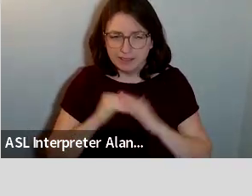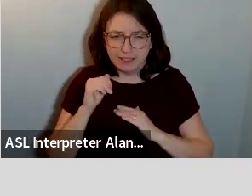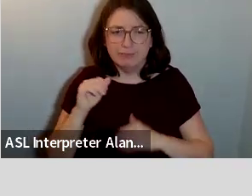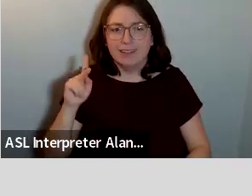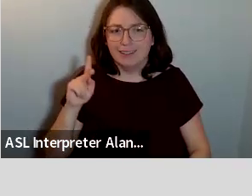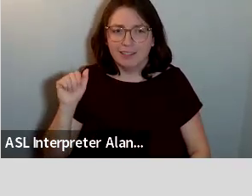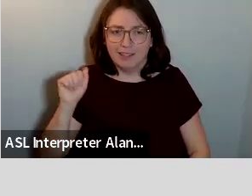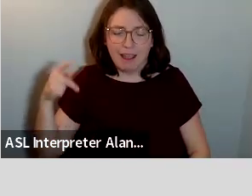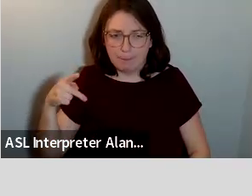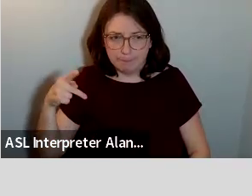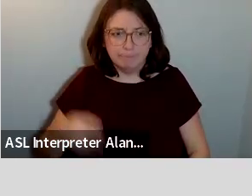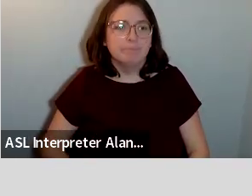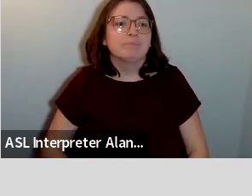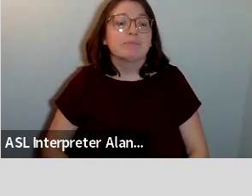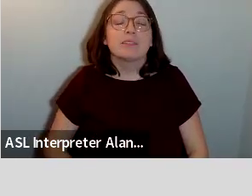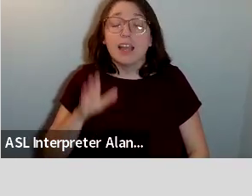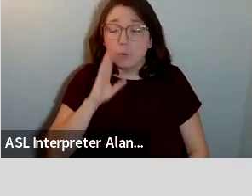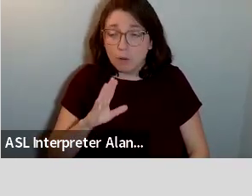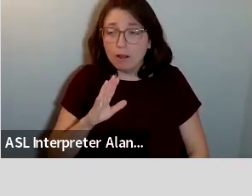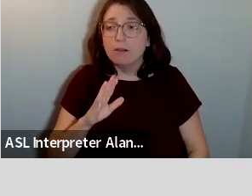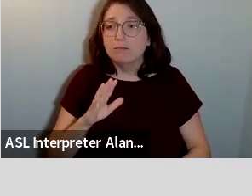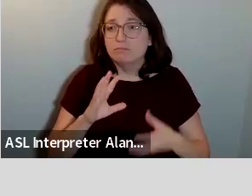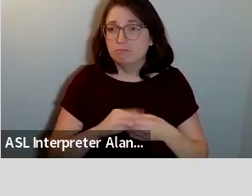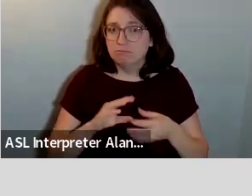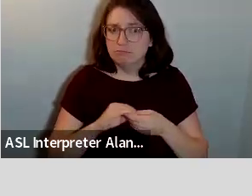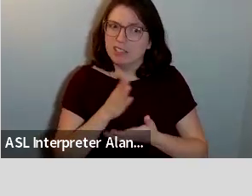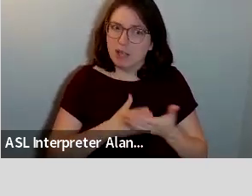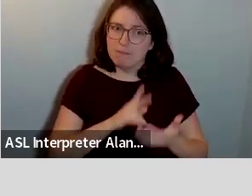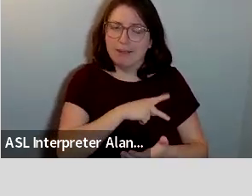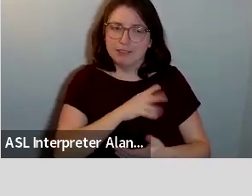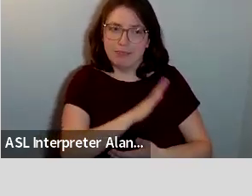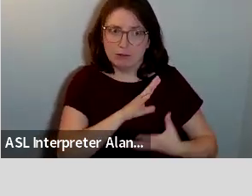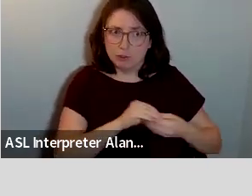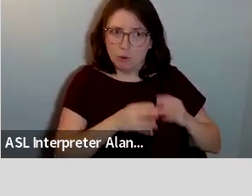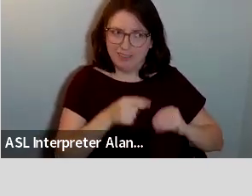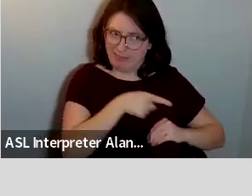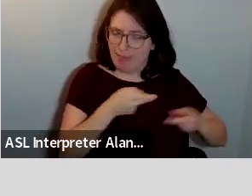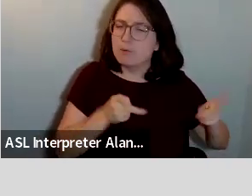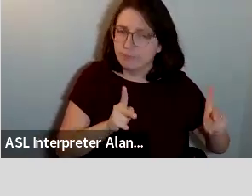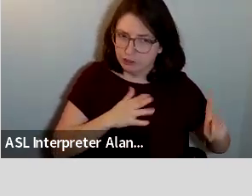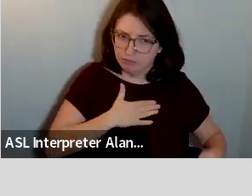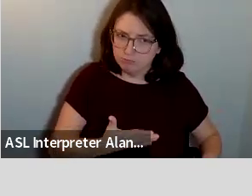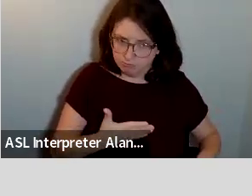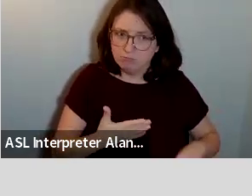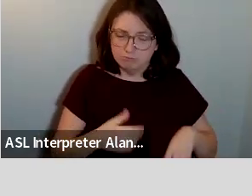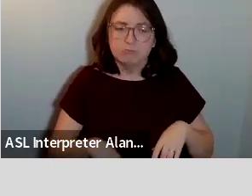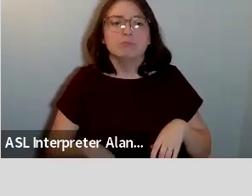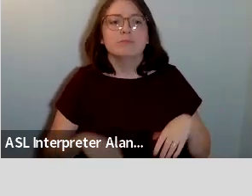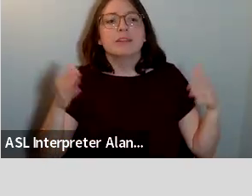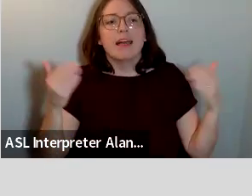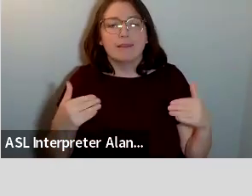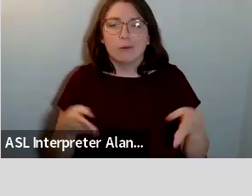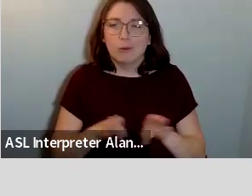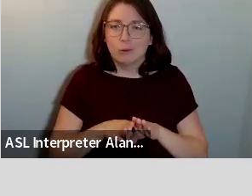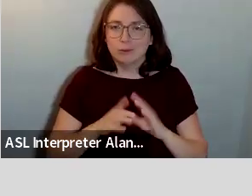vignettes about them with their permission, and then we'll close with conversation. And again, Rachel will be your